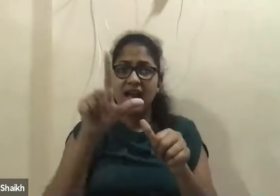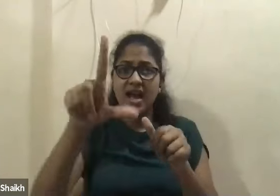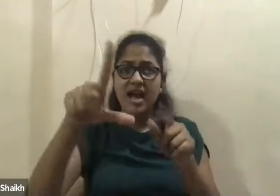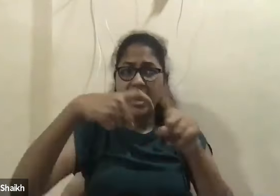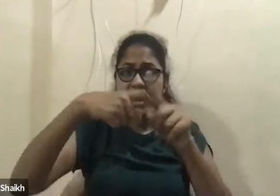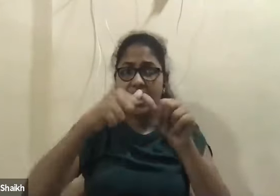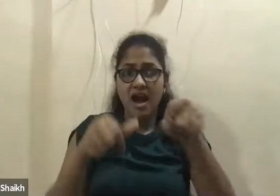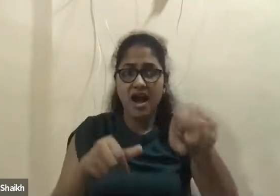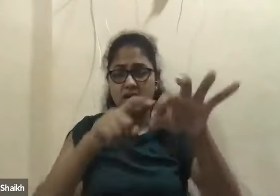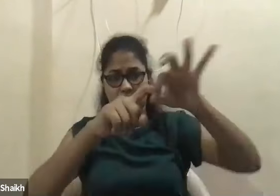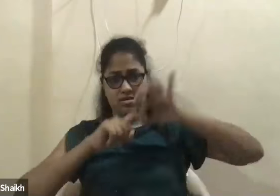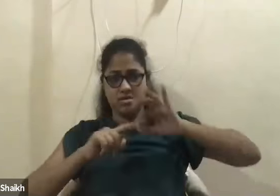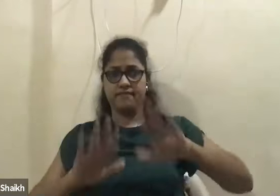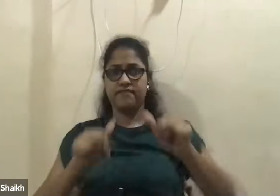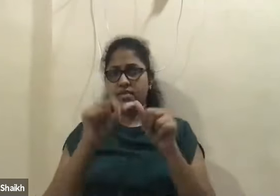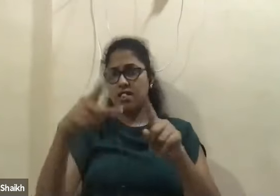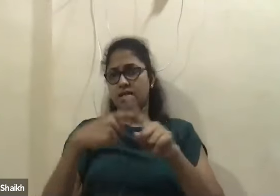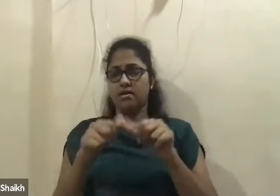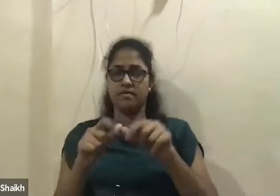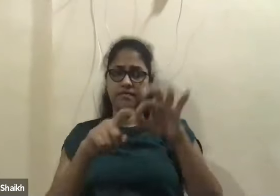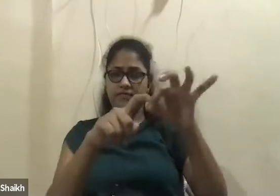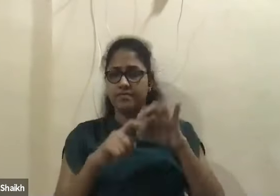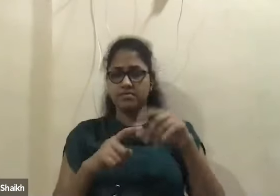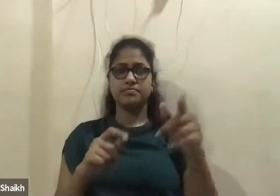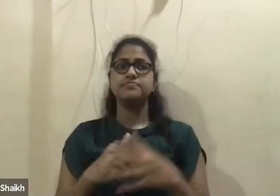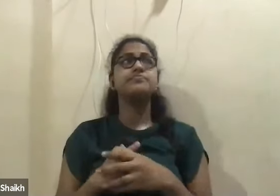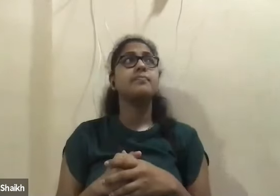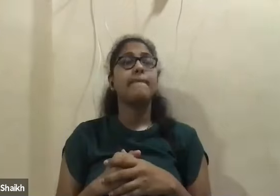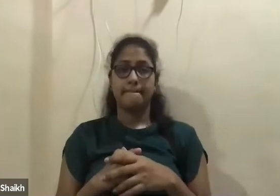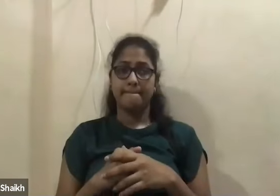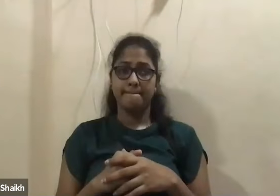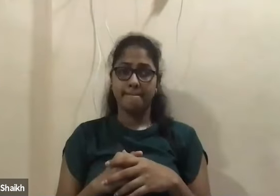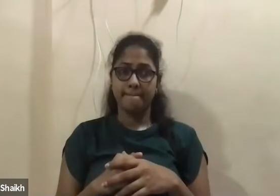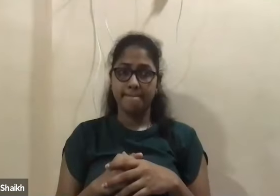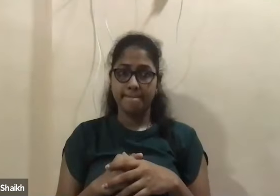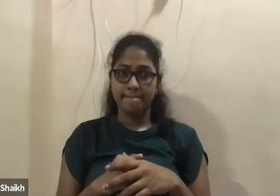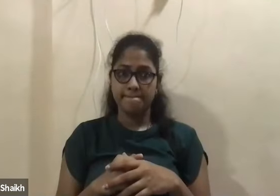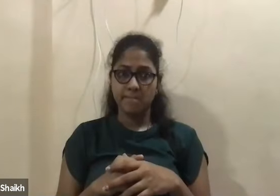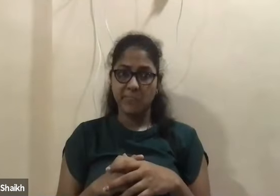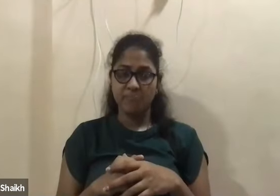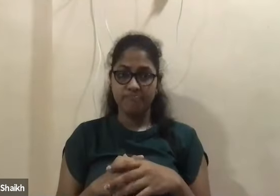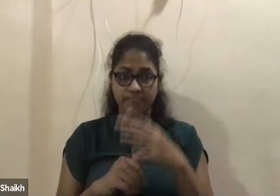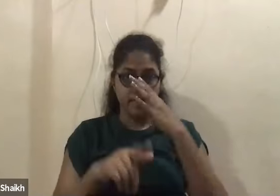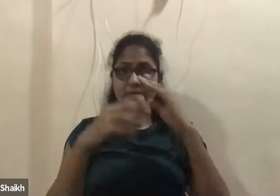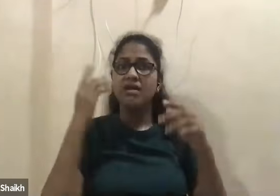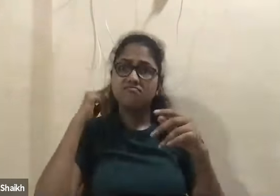question. Yes. Go ahead, please. Am I audible? Yes,